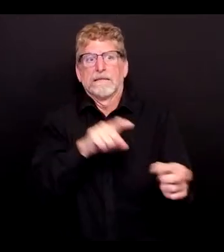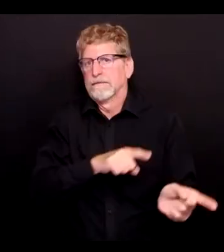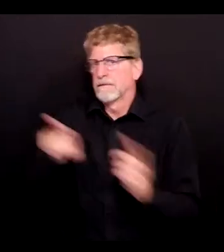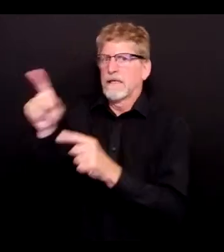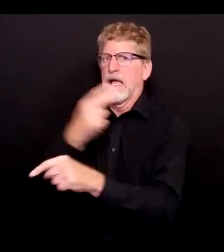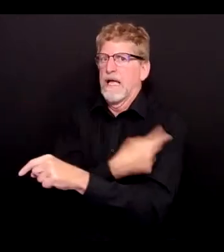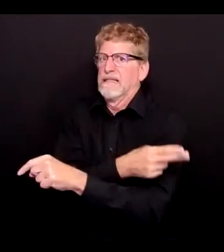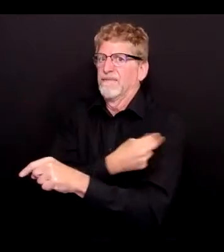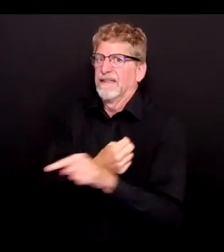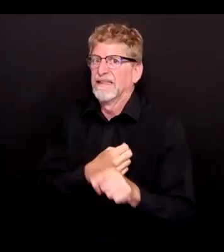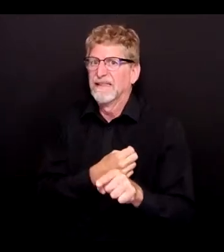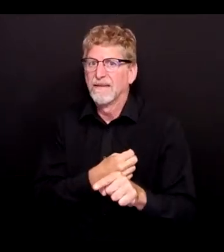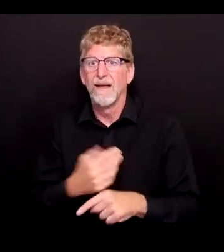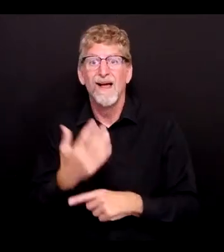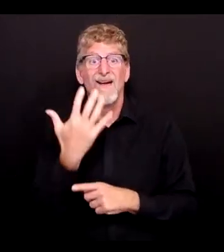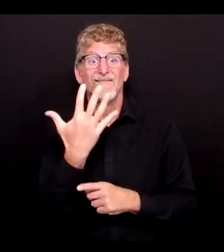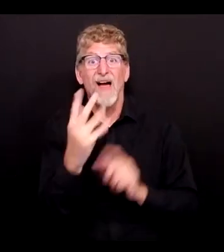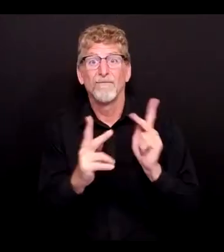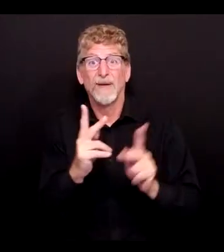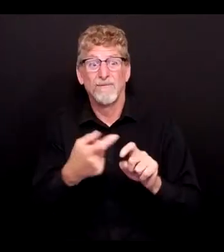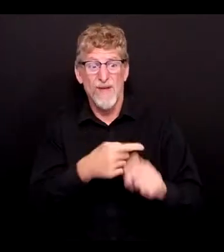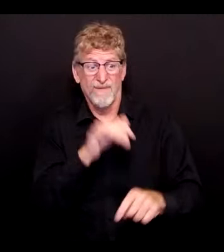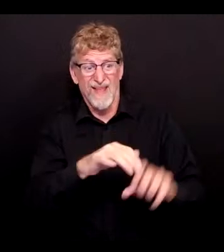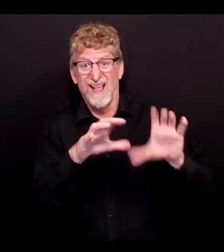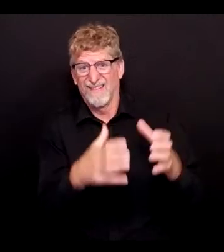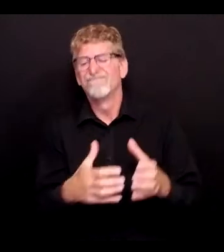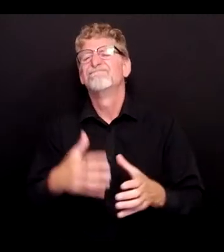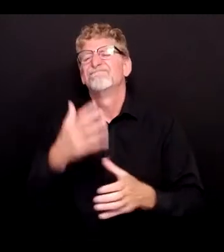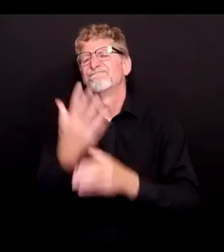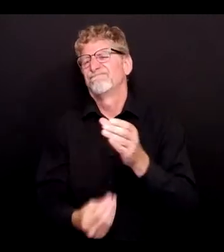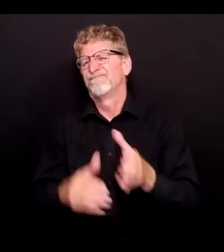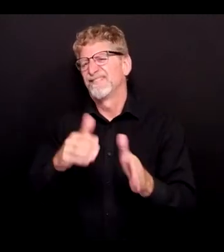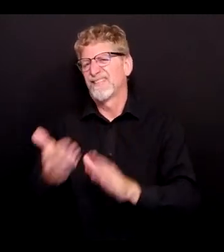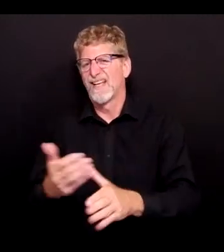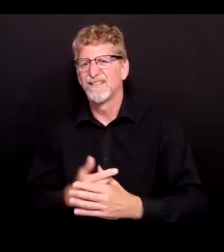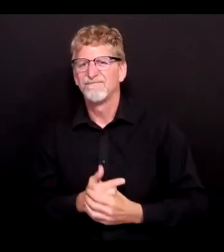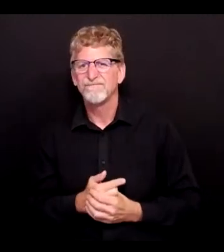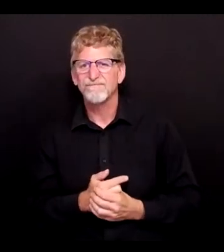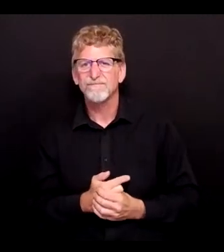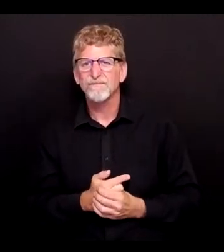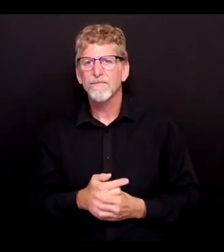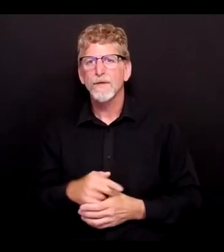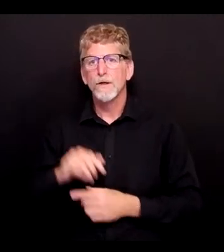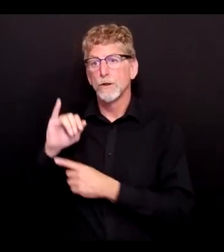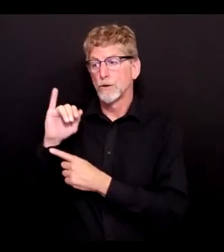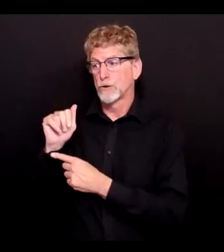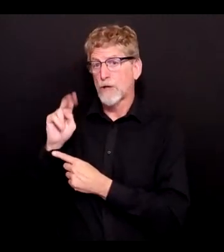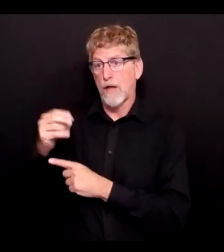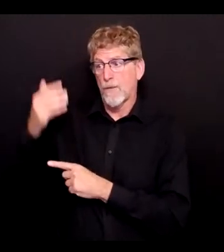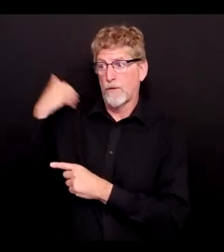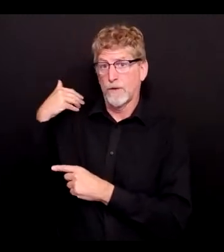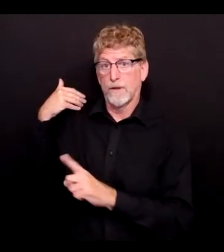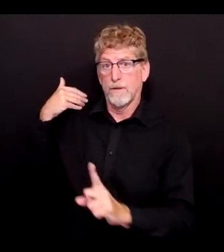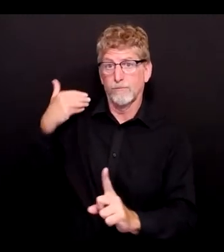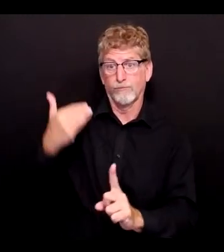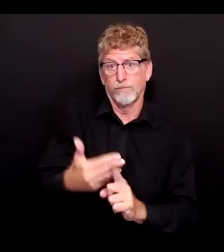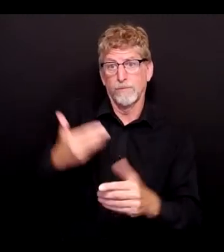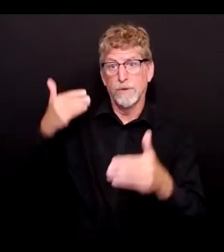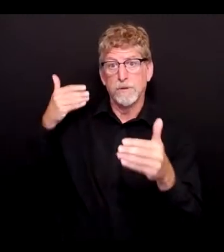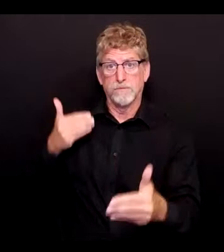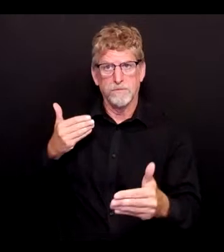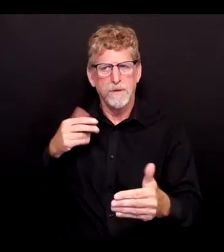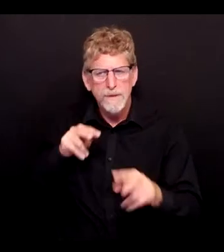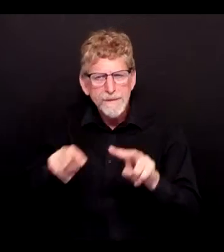died. Since January, we have seen local transmission, clusters, and outbreaks